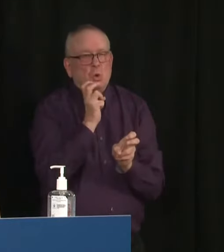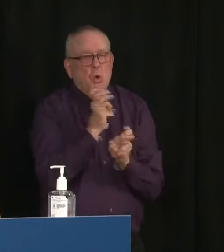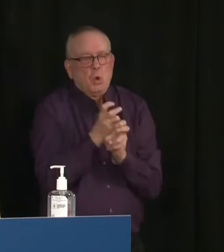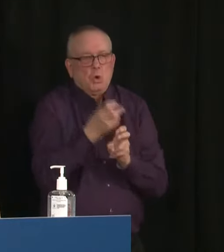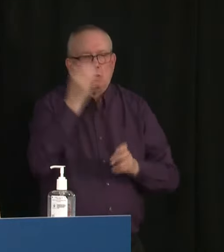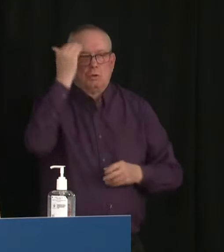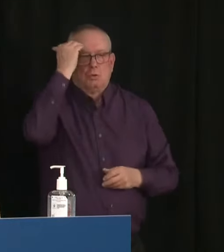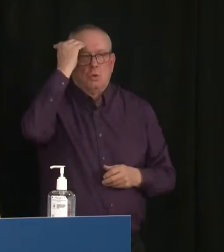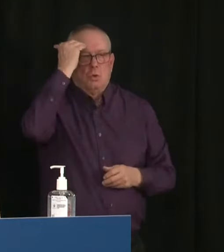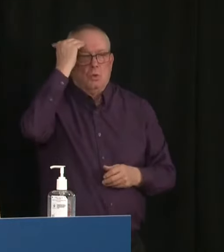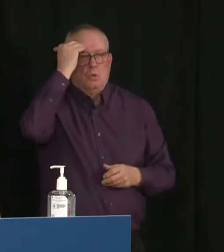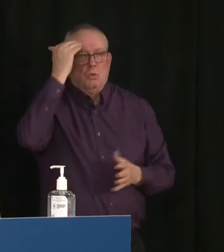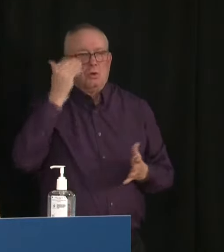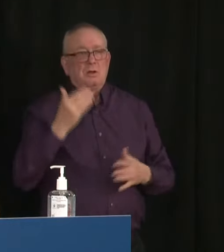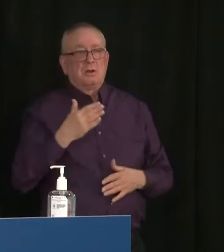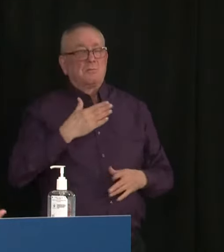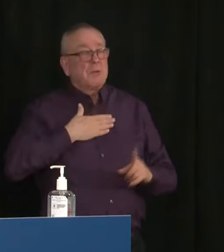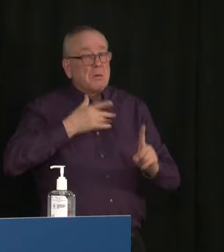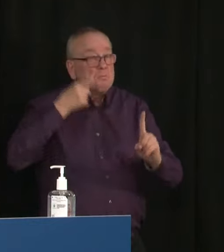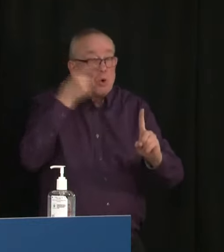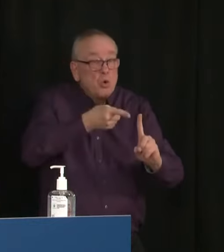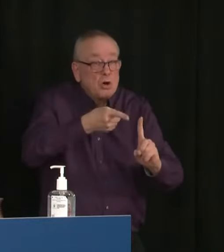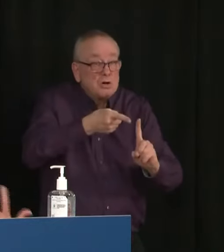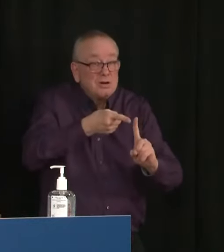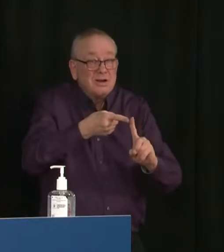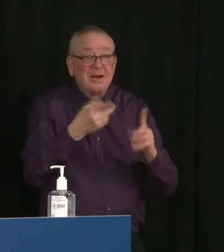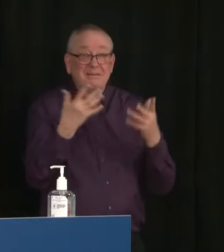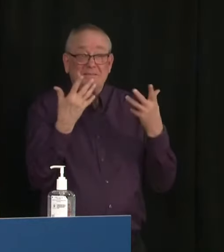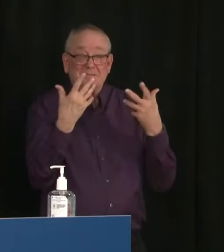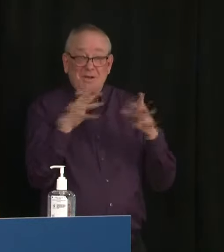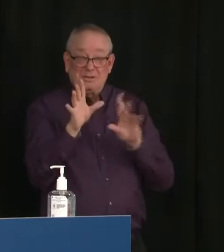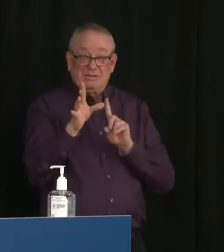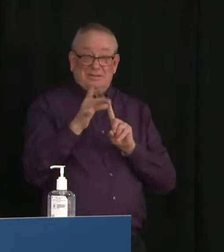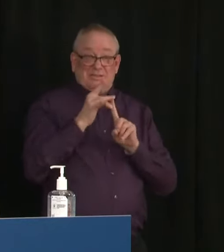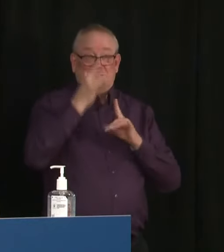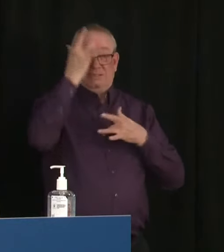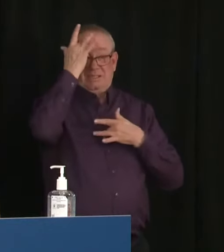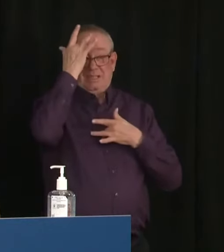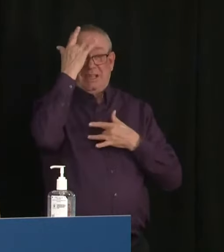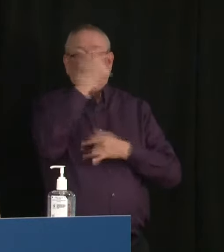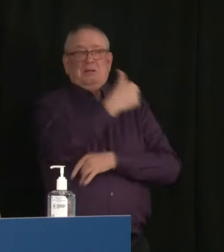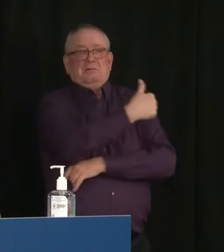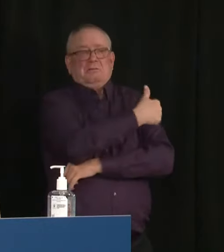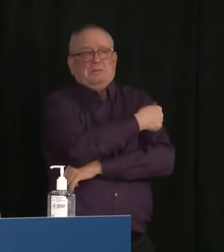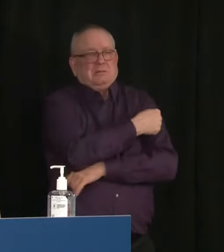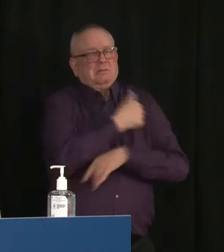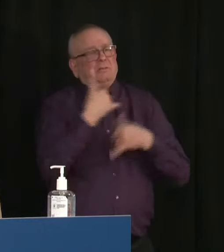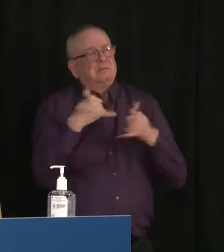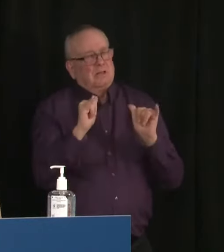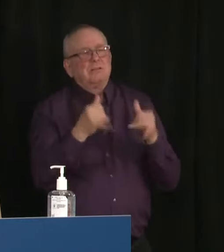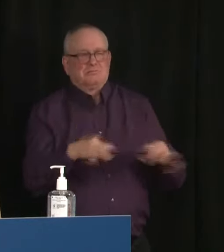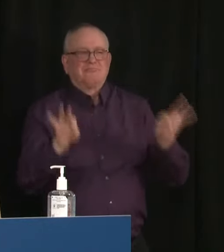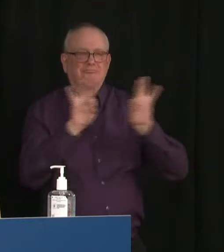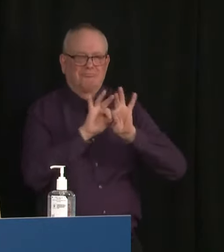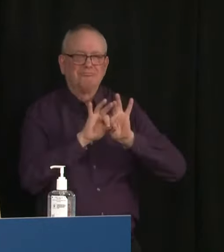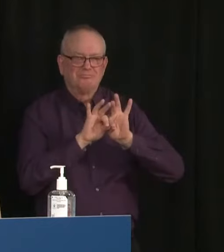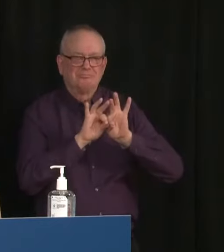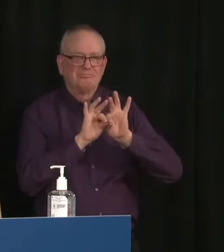it's still important for them to be vaccinated for their own health and the protection of those around them. Kevin, is there a follow-up